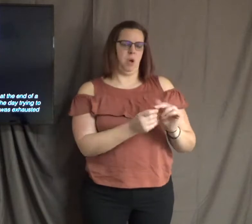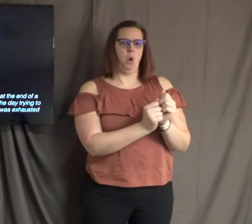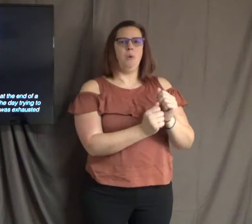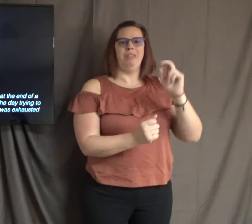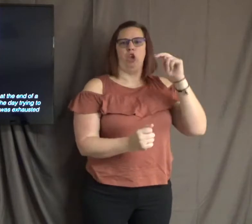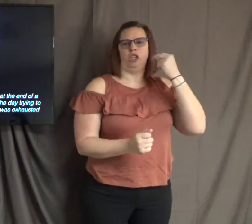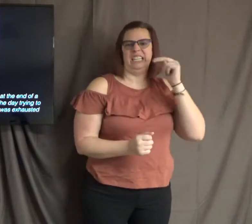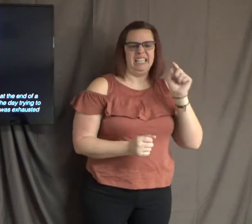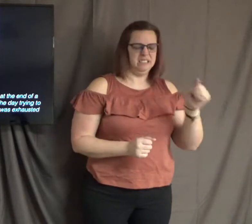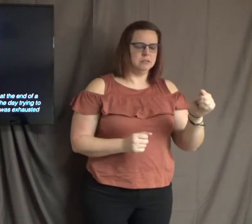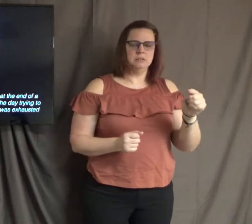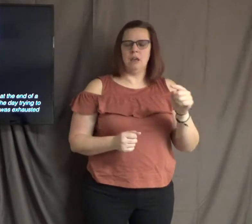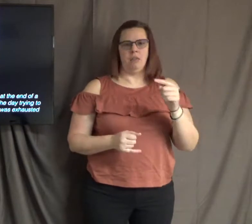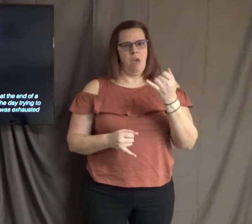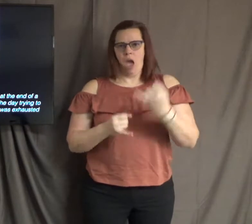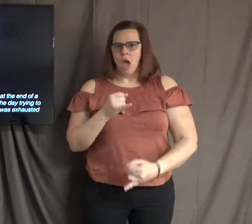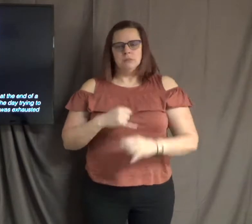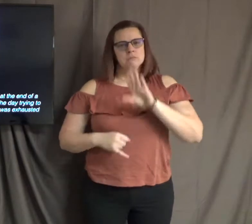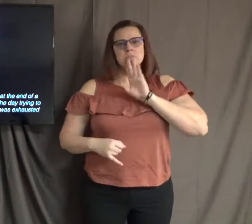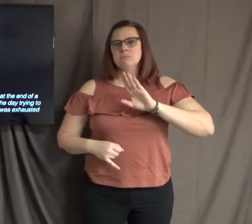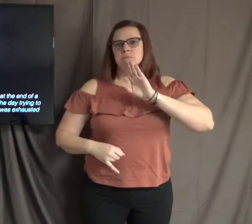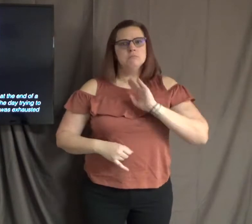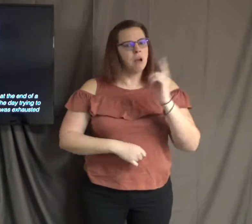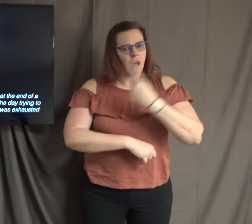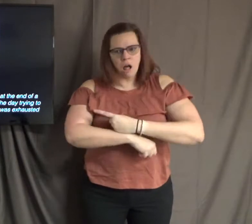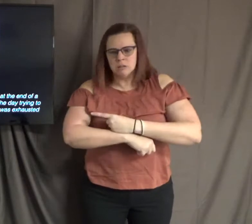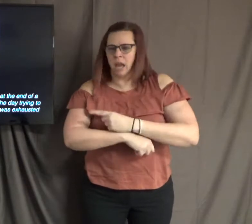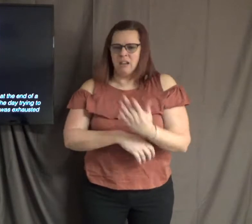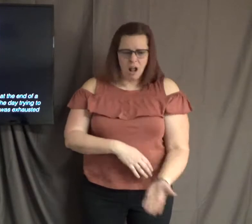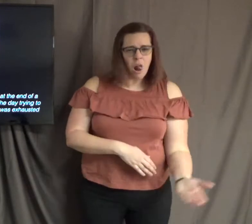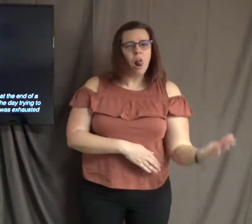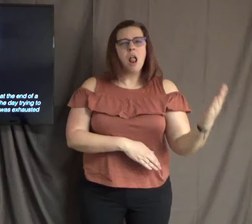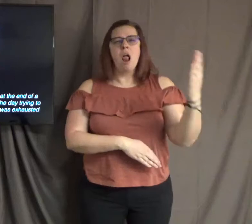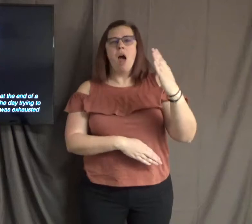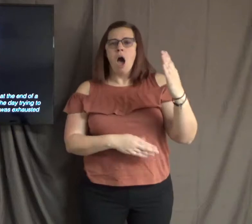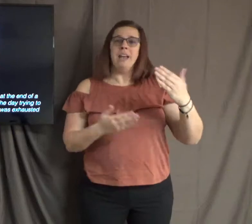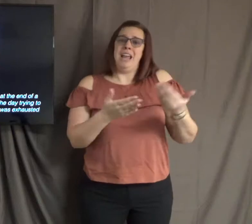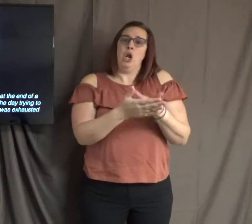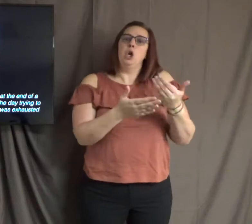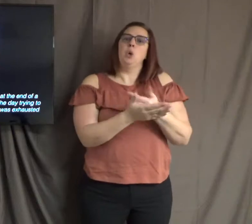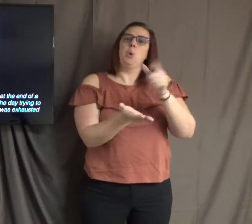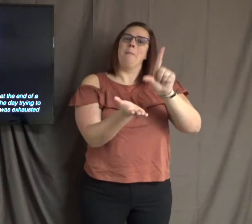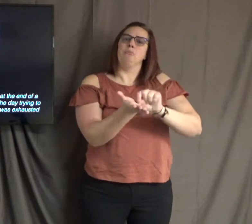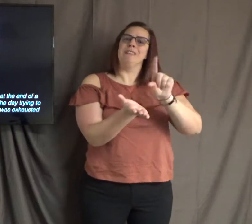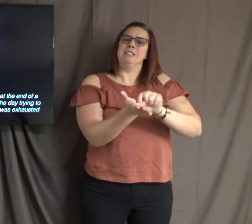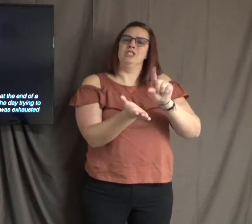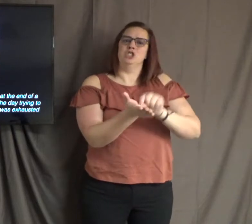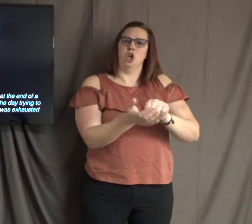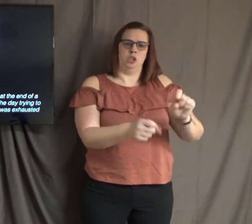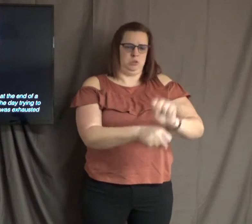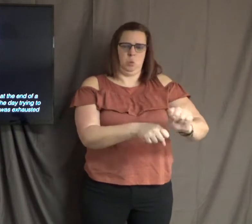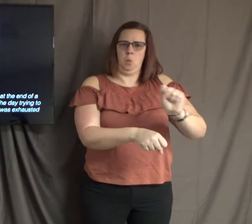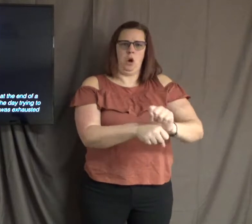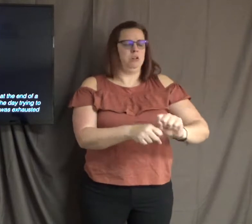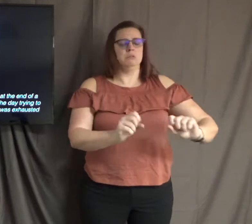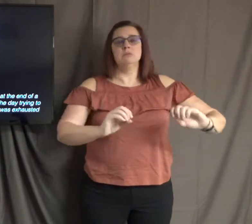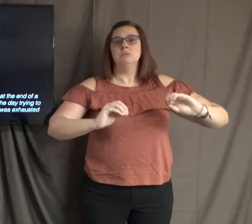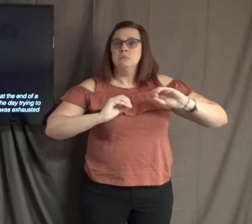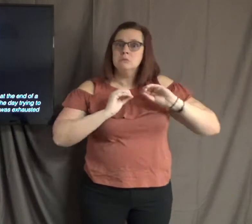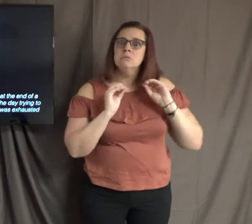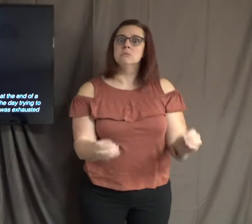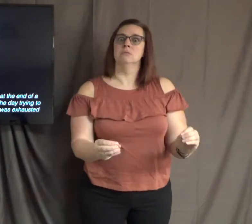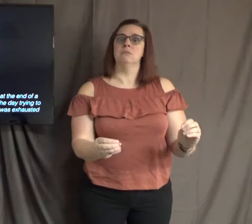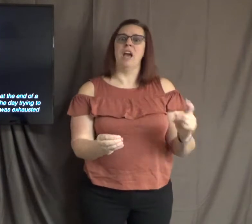day. She'd spent the better part of the day trying to get a new printer installed. Nothing had worked, and she